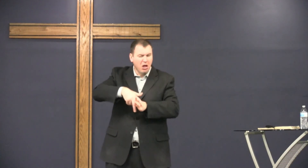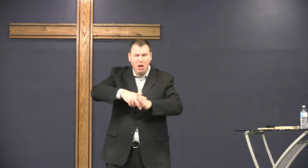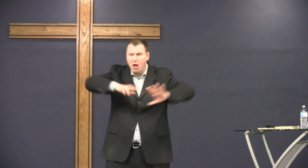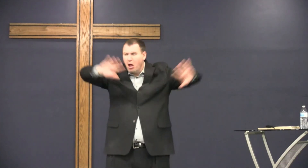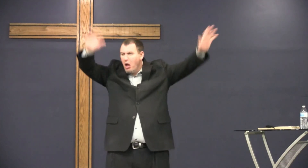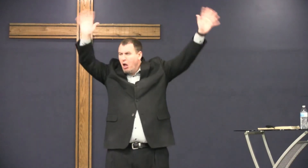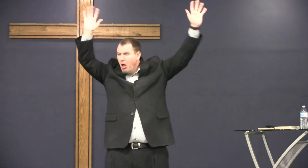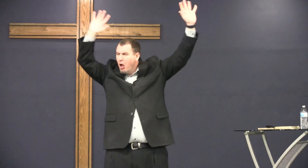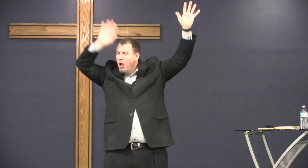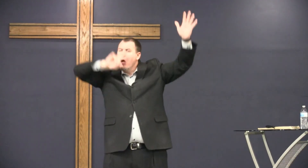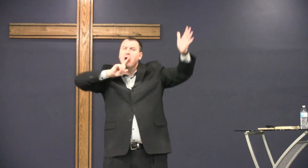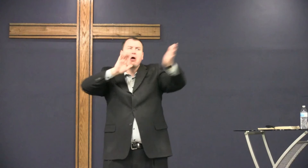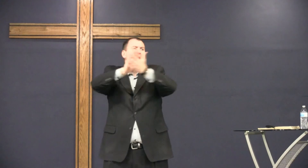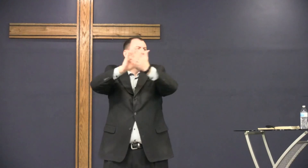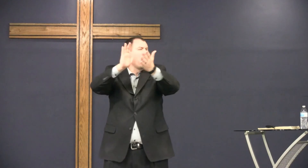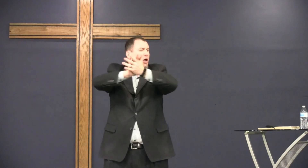There's people.